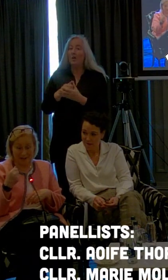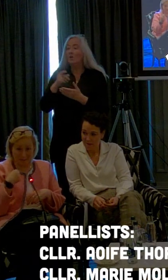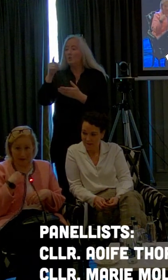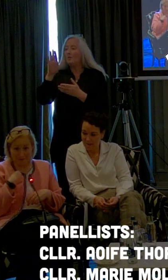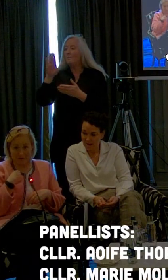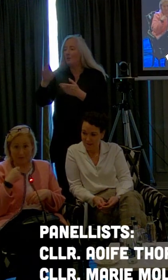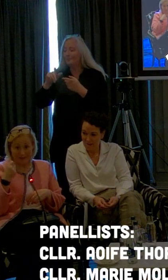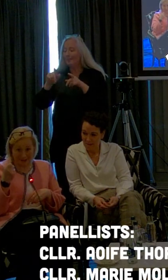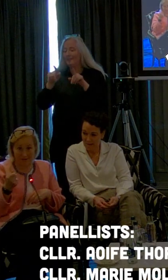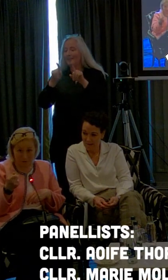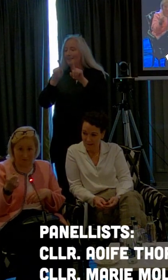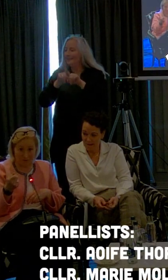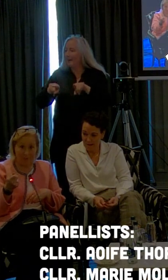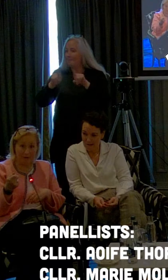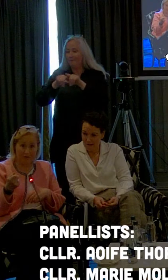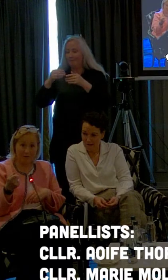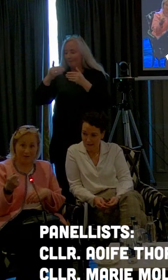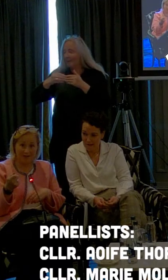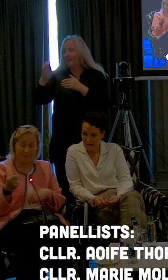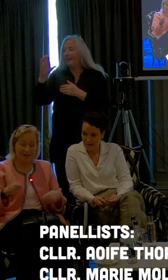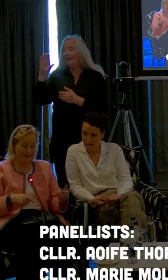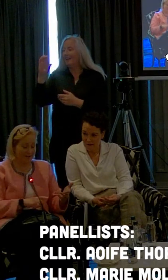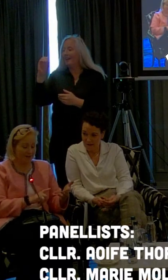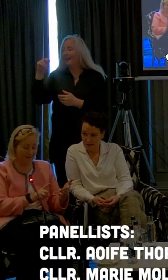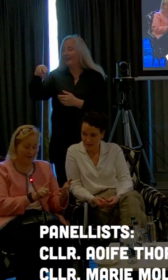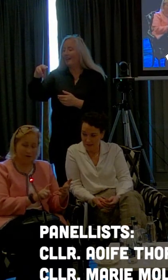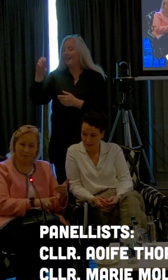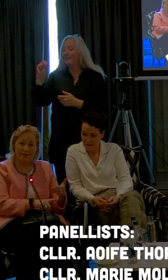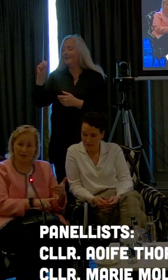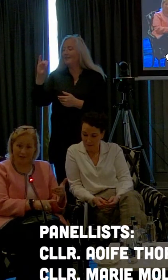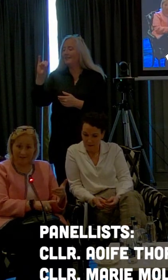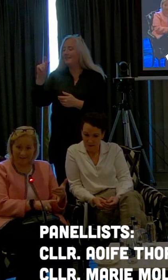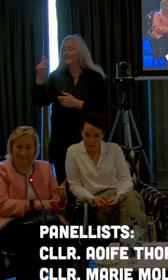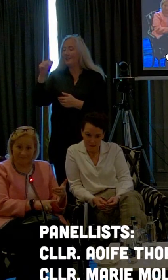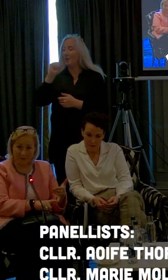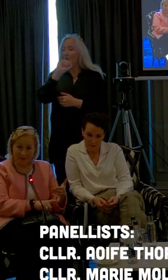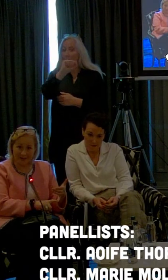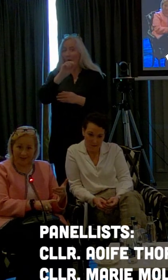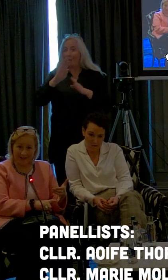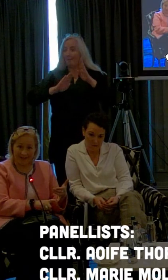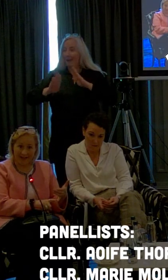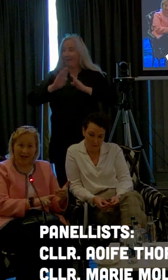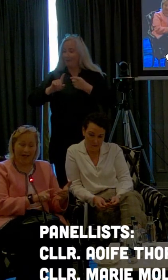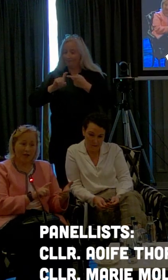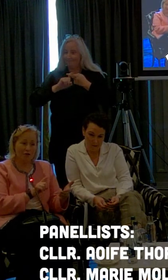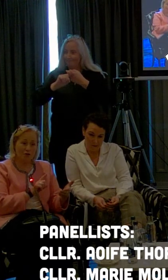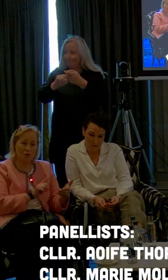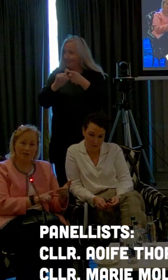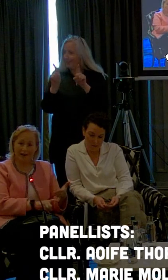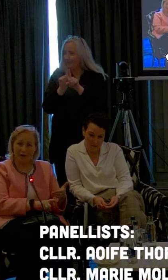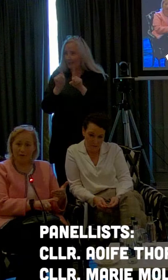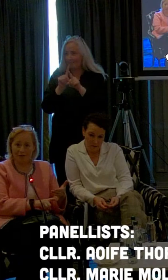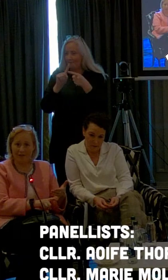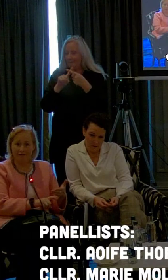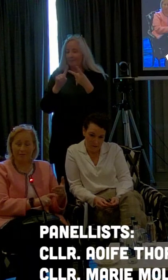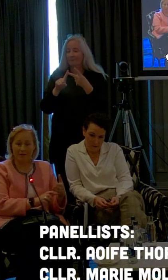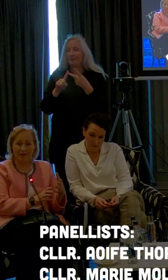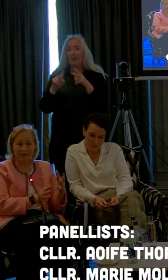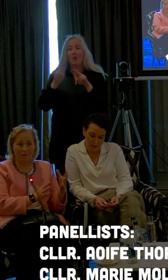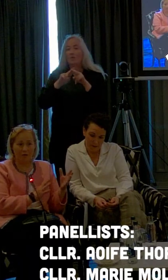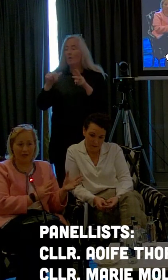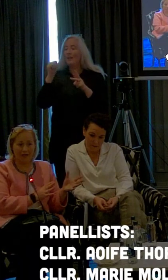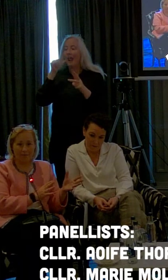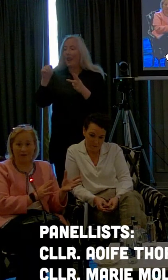consistency, in my view, is one of the more important ones. Be consistent on your positions, okay? Don't allow yourself to